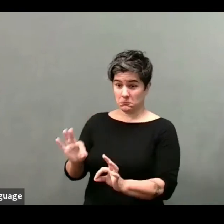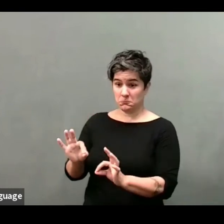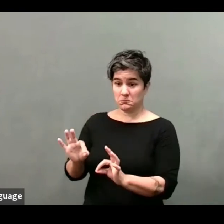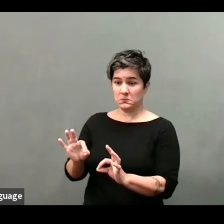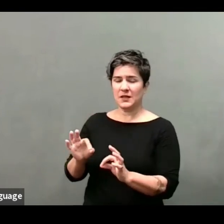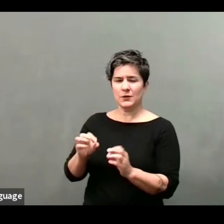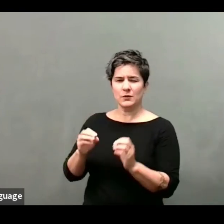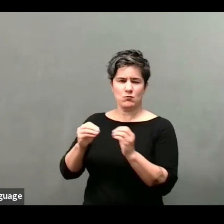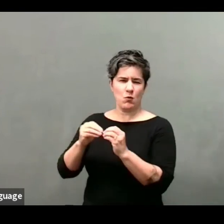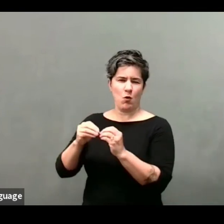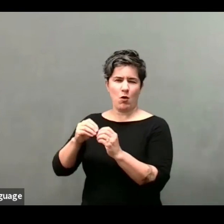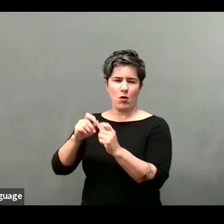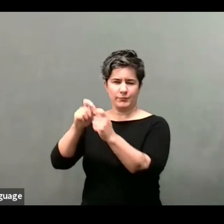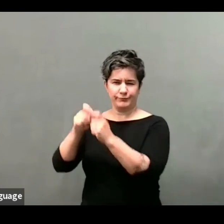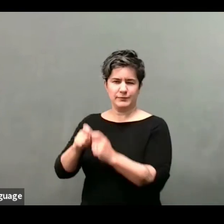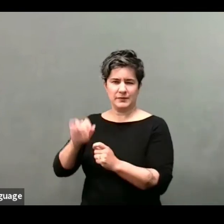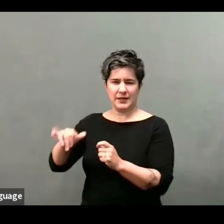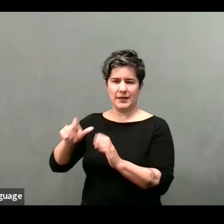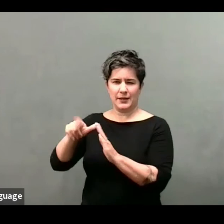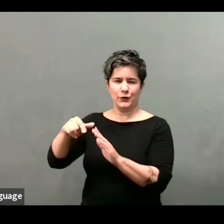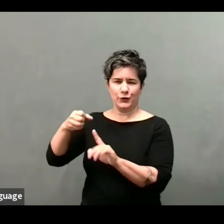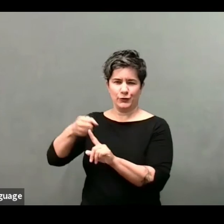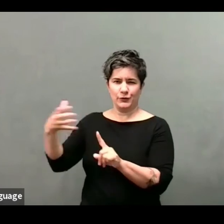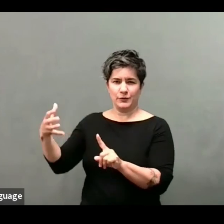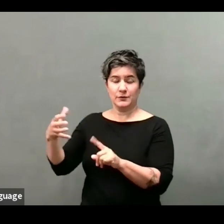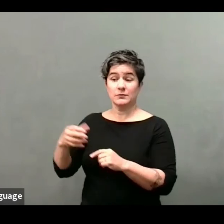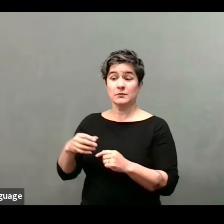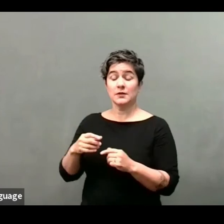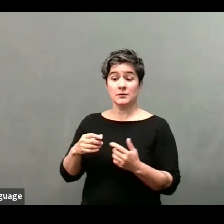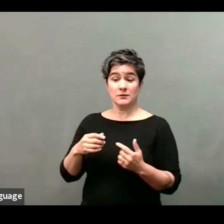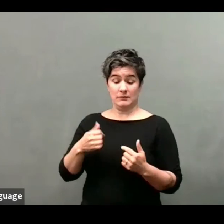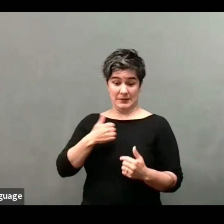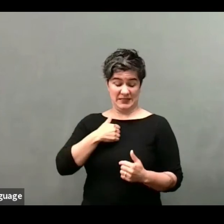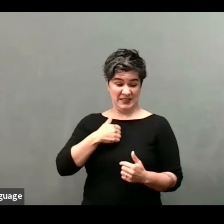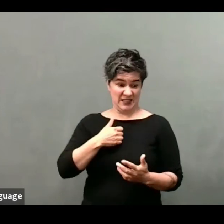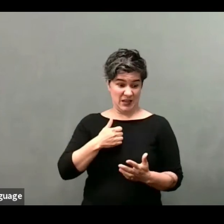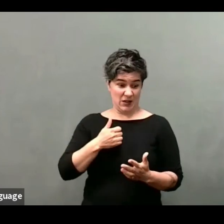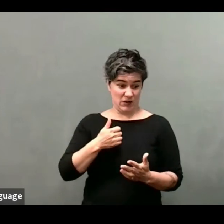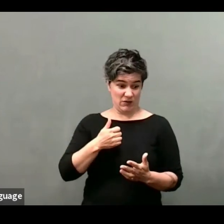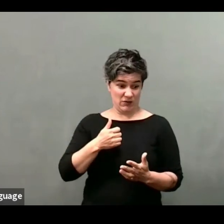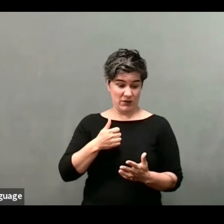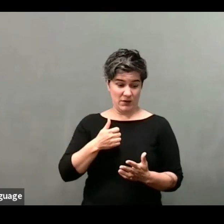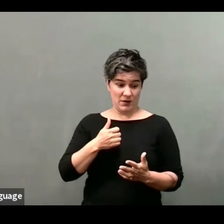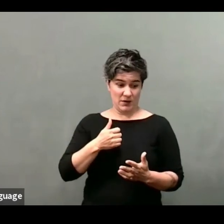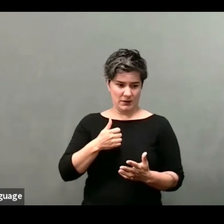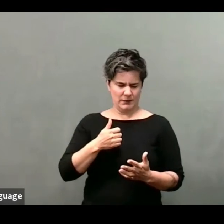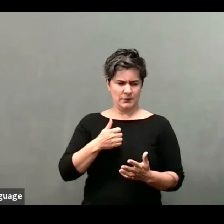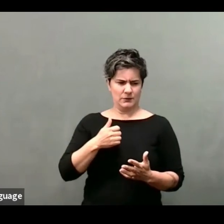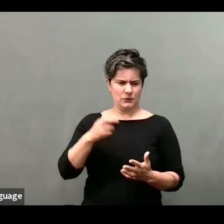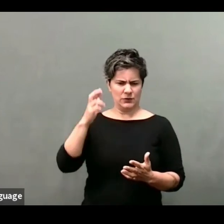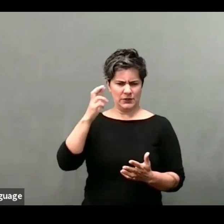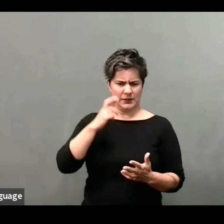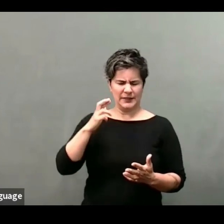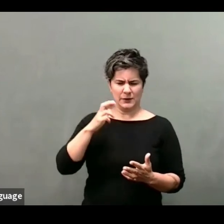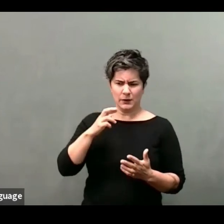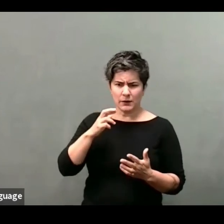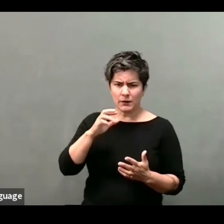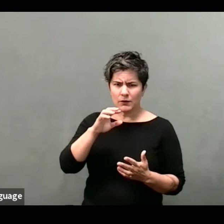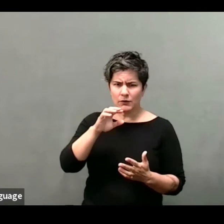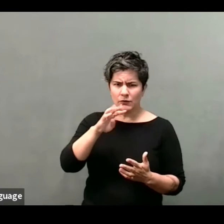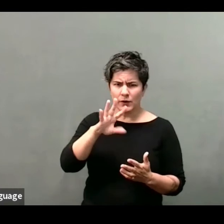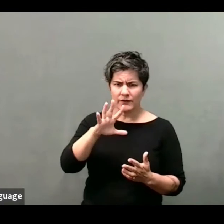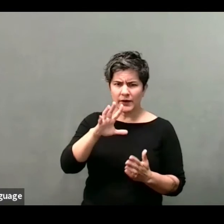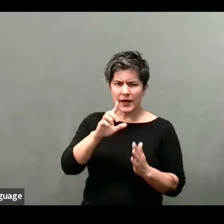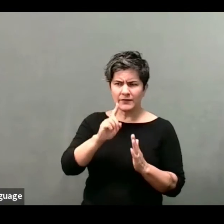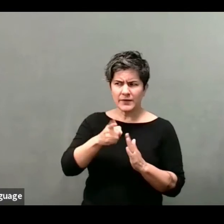in a little bit too. But what I wasn't as good about was realizing that, hey, 45 minutes or an